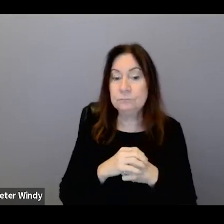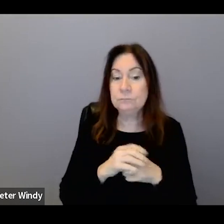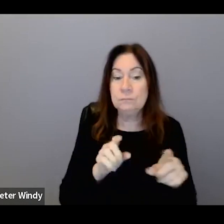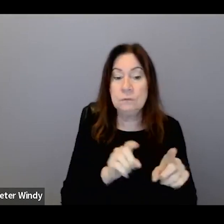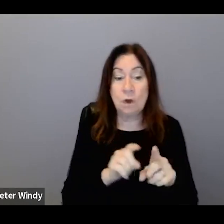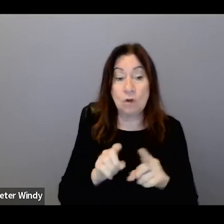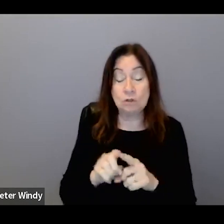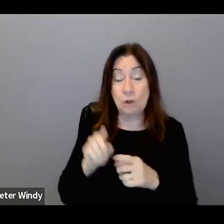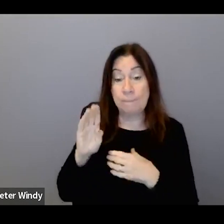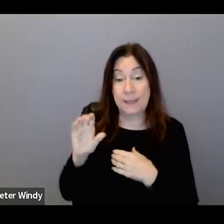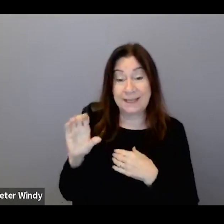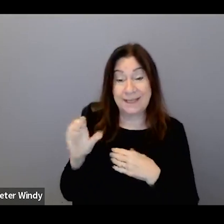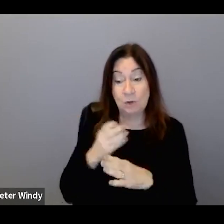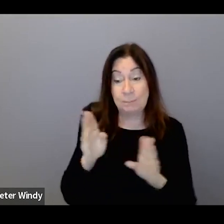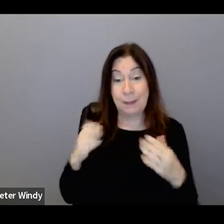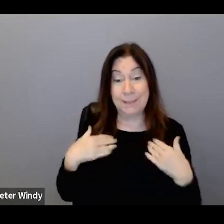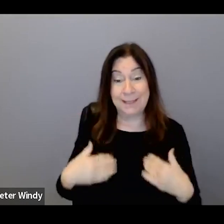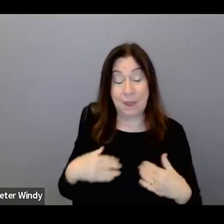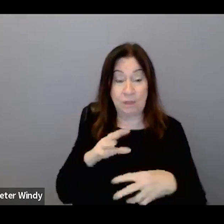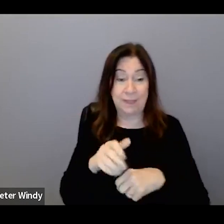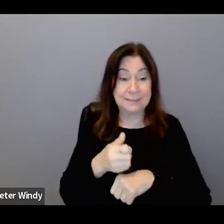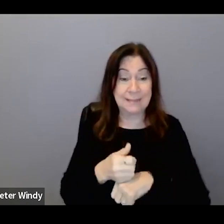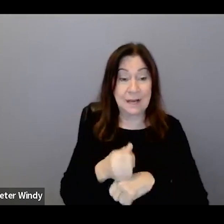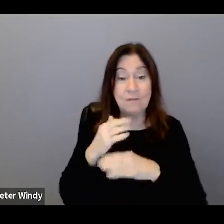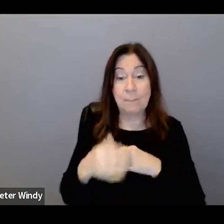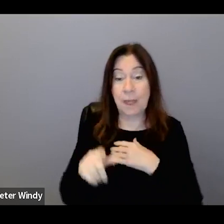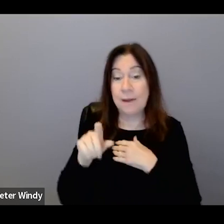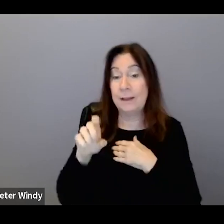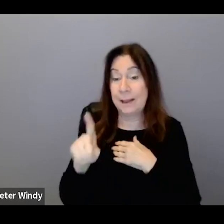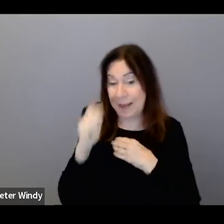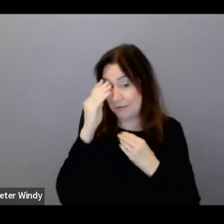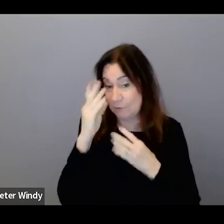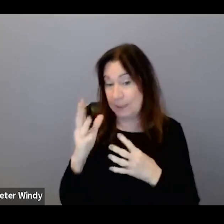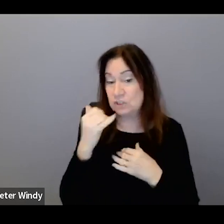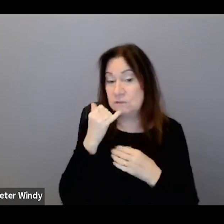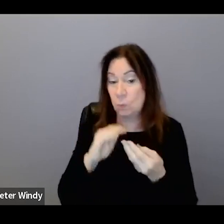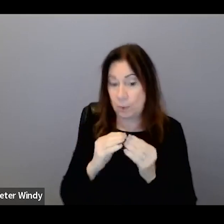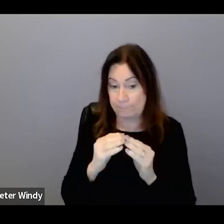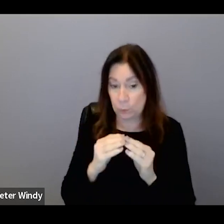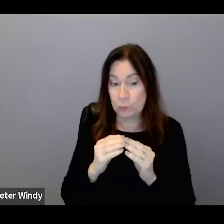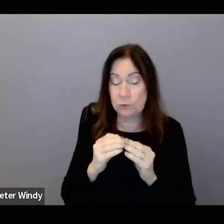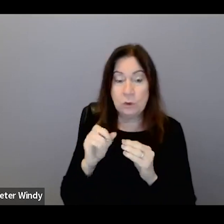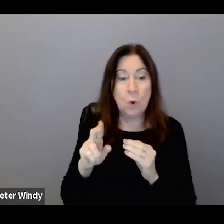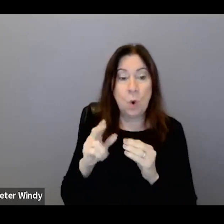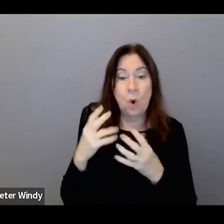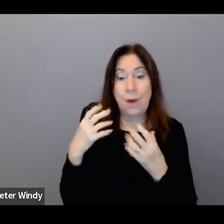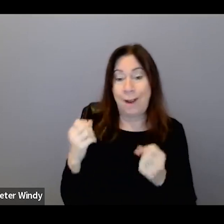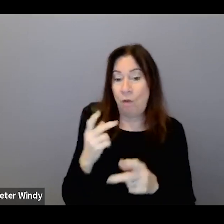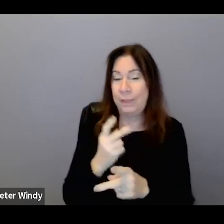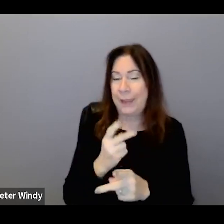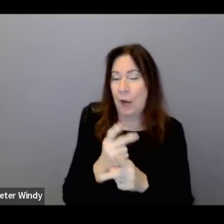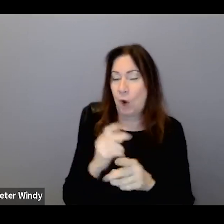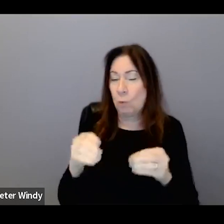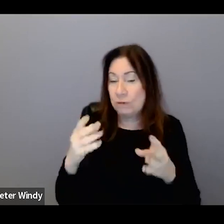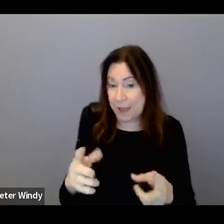Buncombe County Public Health has set up a blood lead information line for healthcare providers